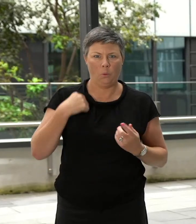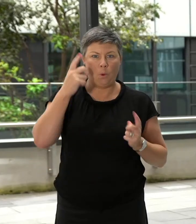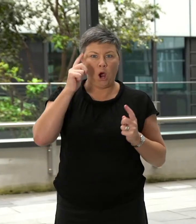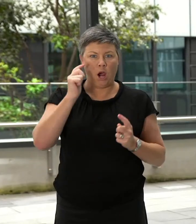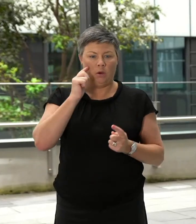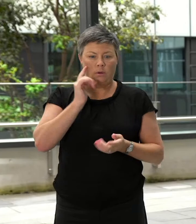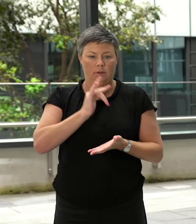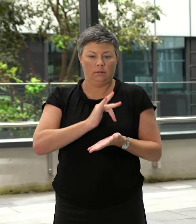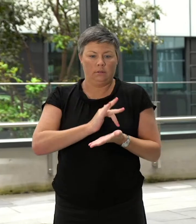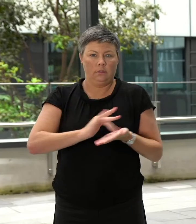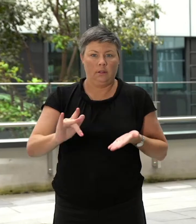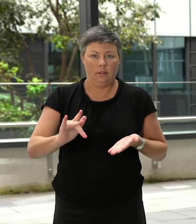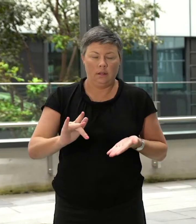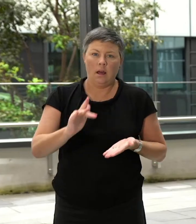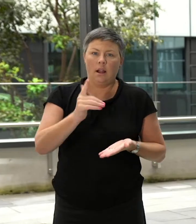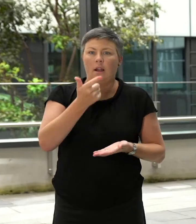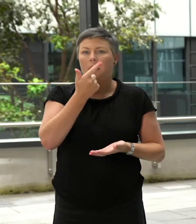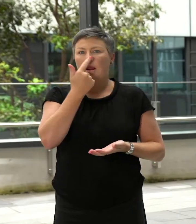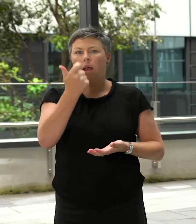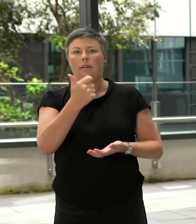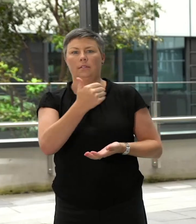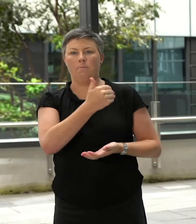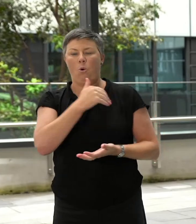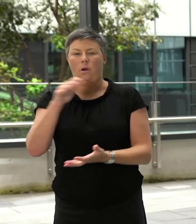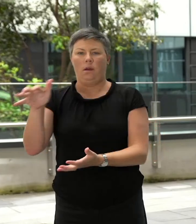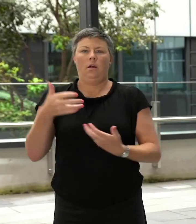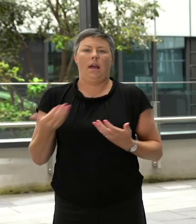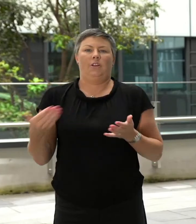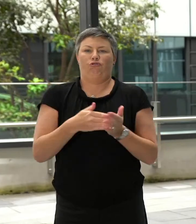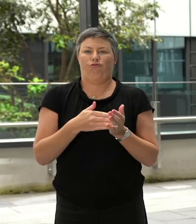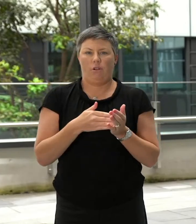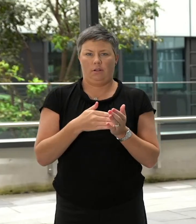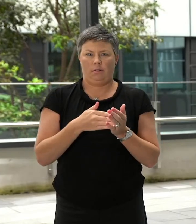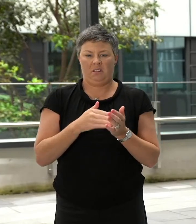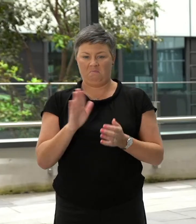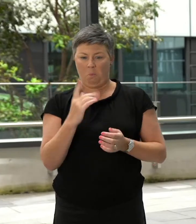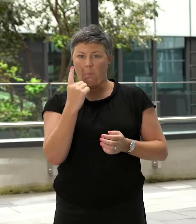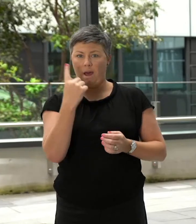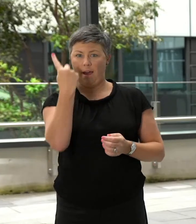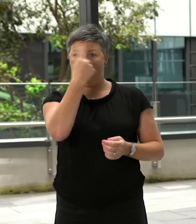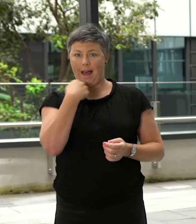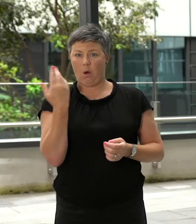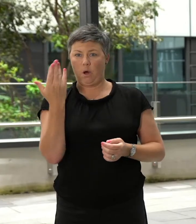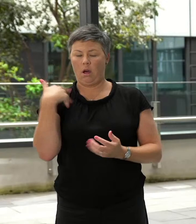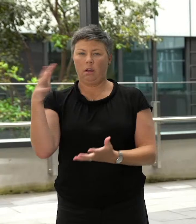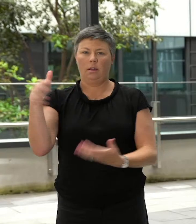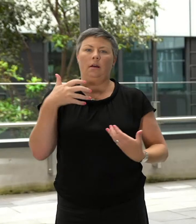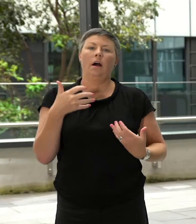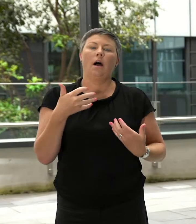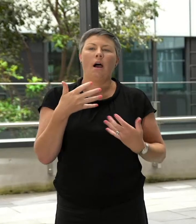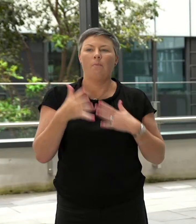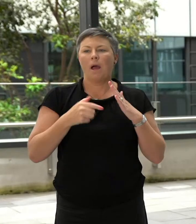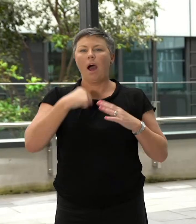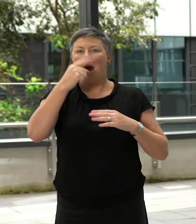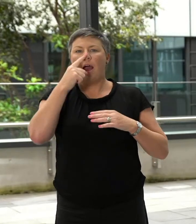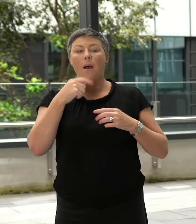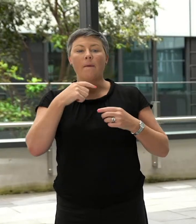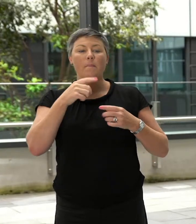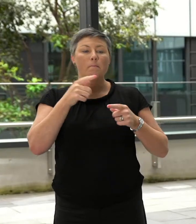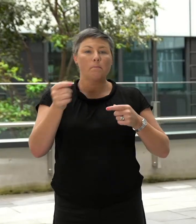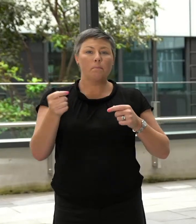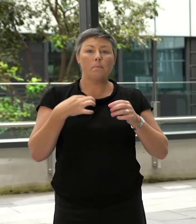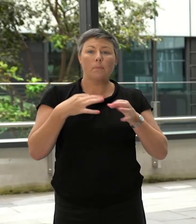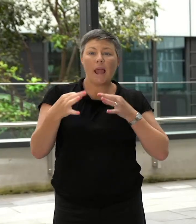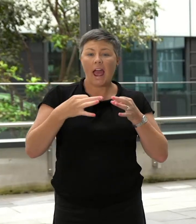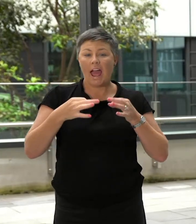but thankfully we received additional supply about an hour ago, and so we can continue with our plan to